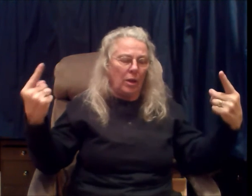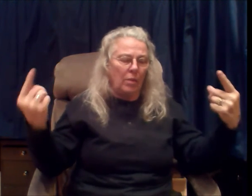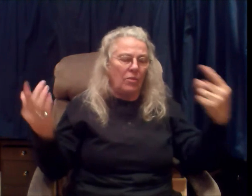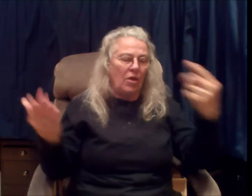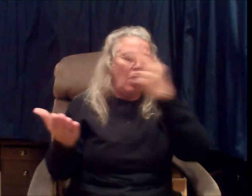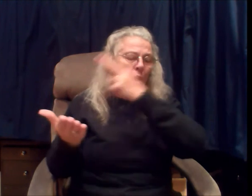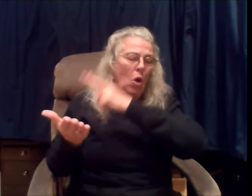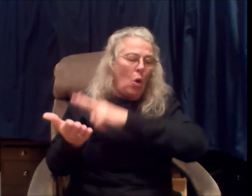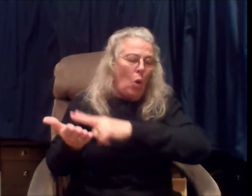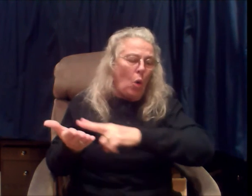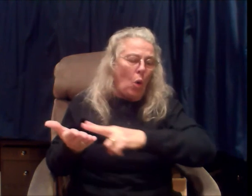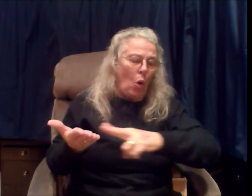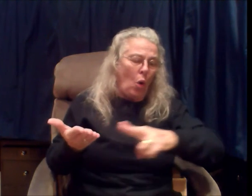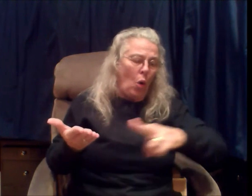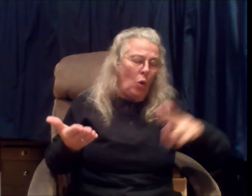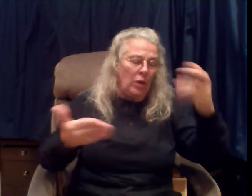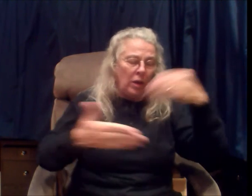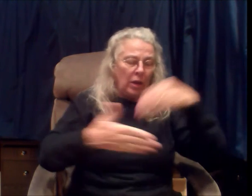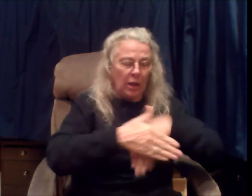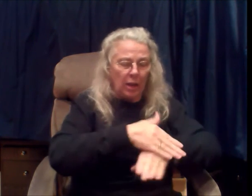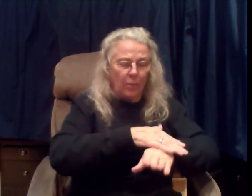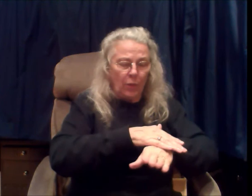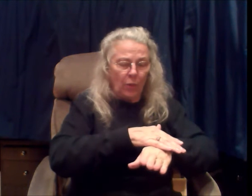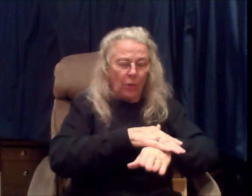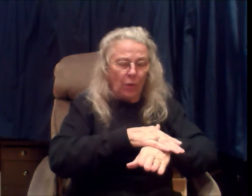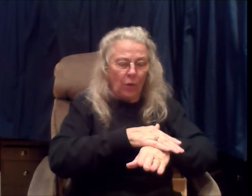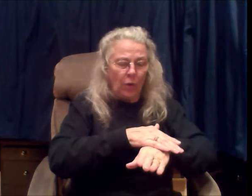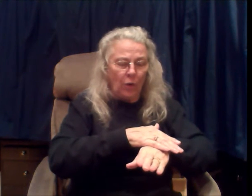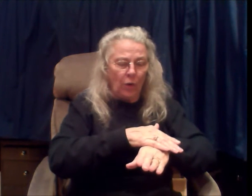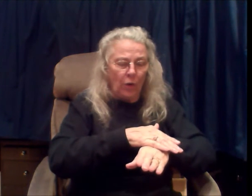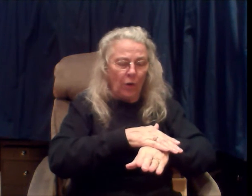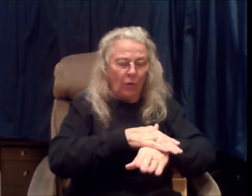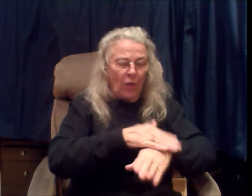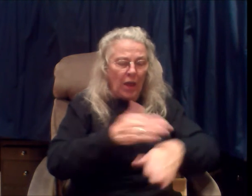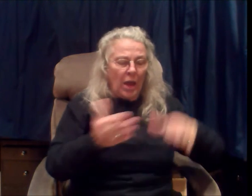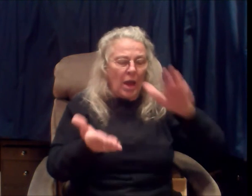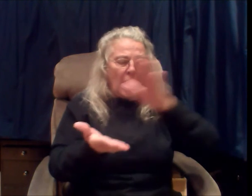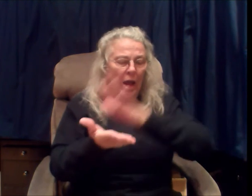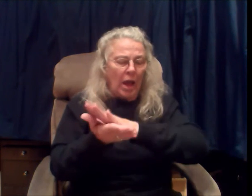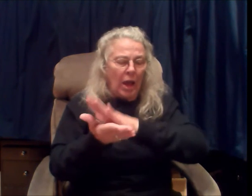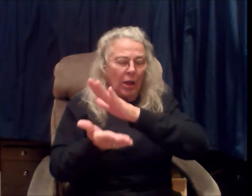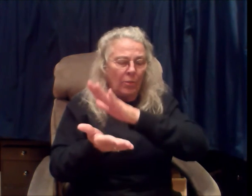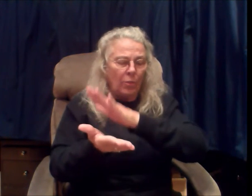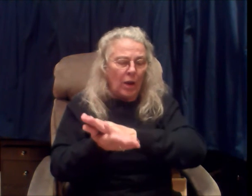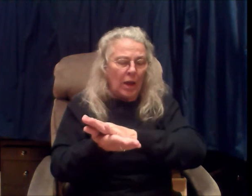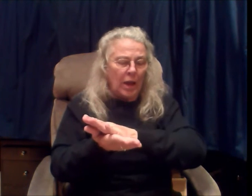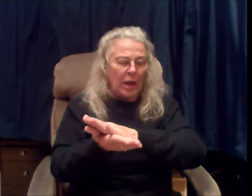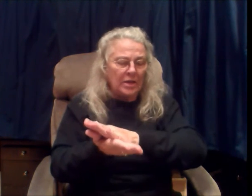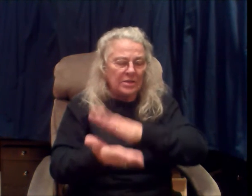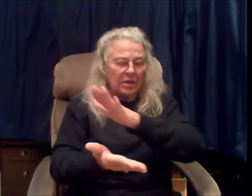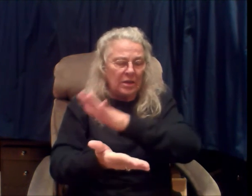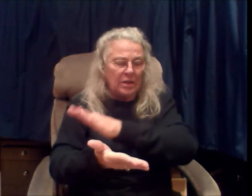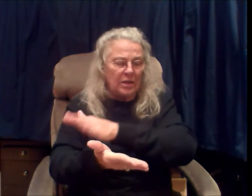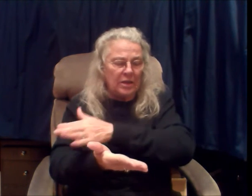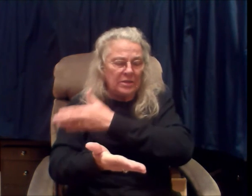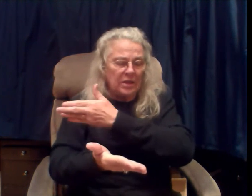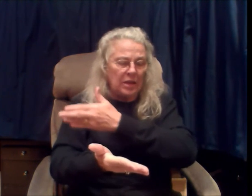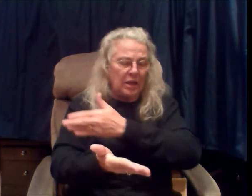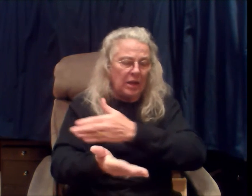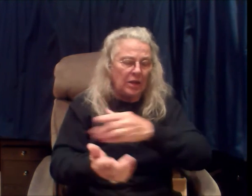proclaim the holy birth, and praises sing